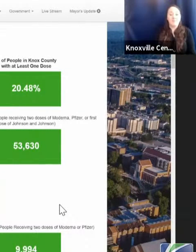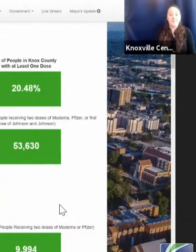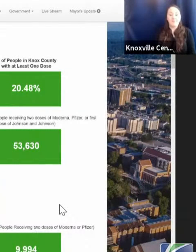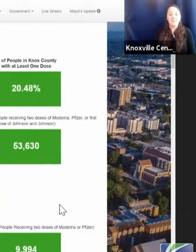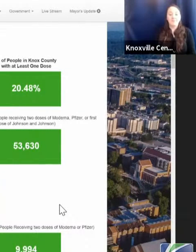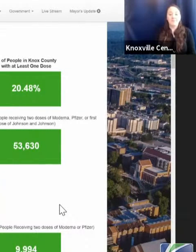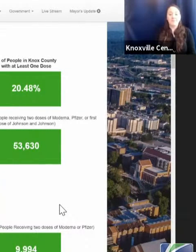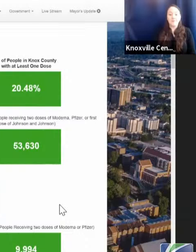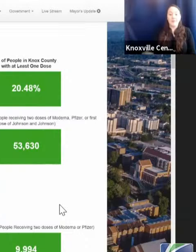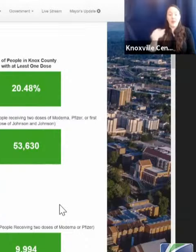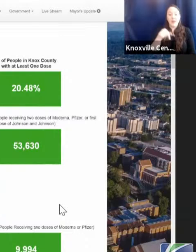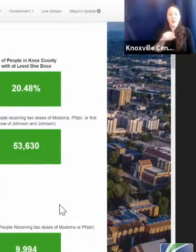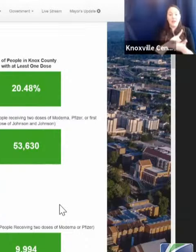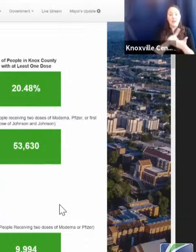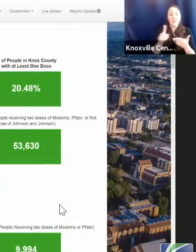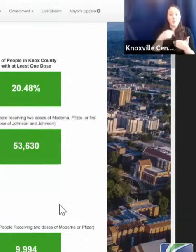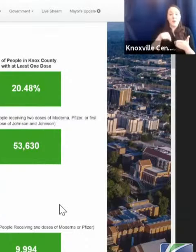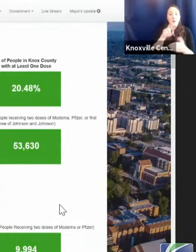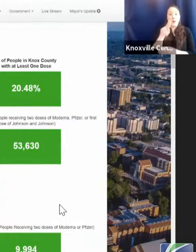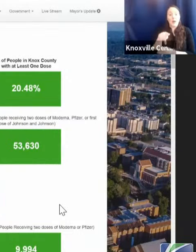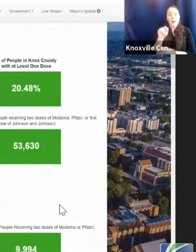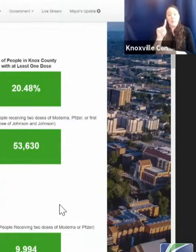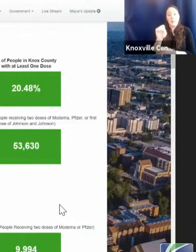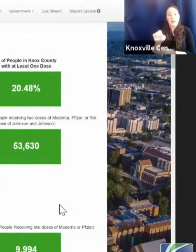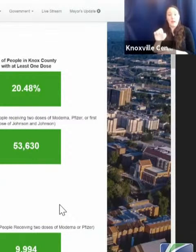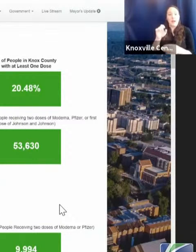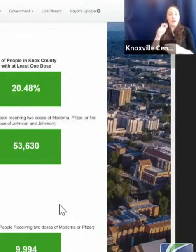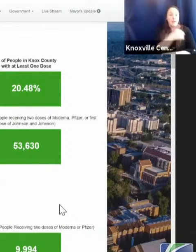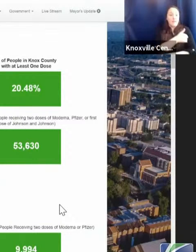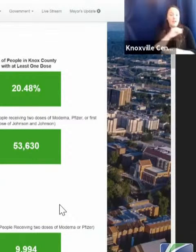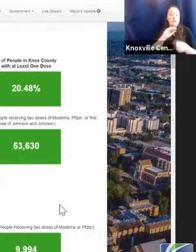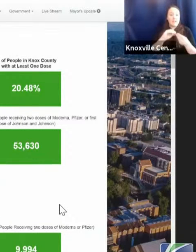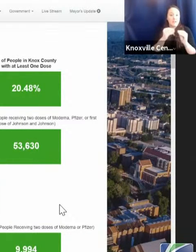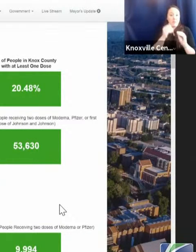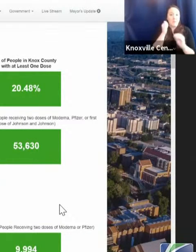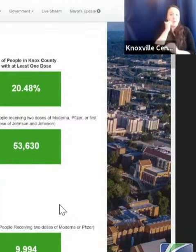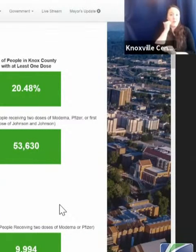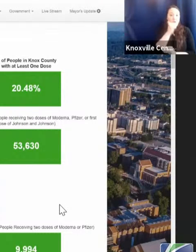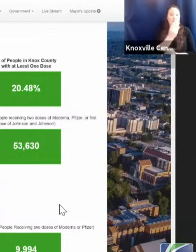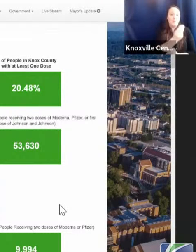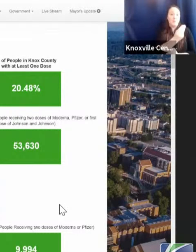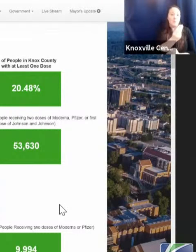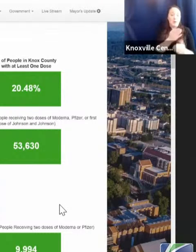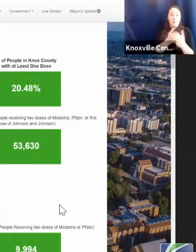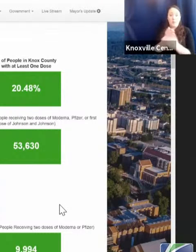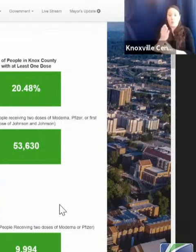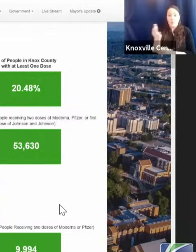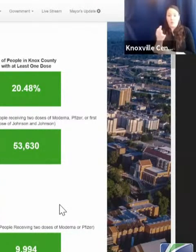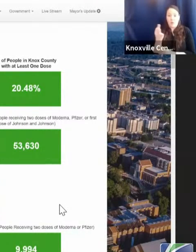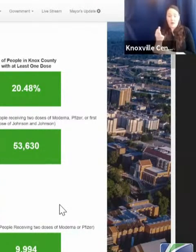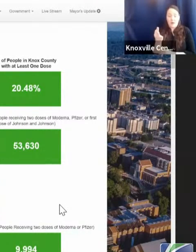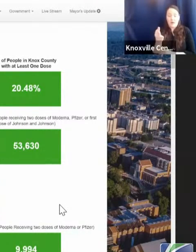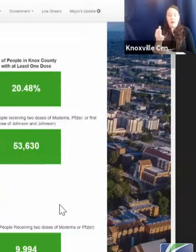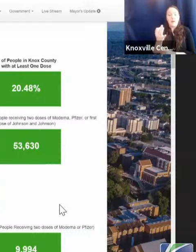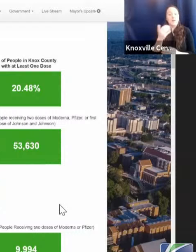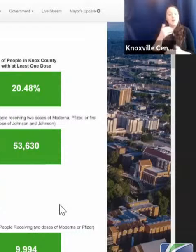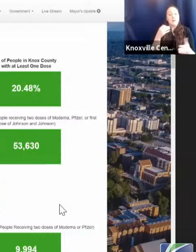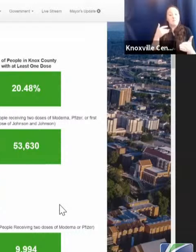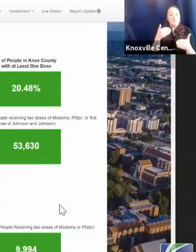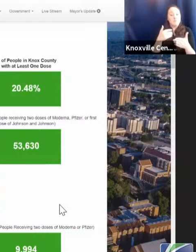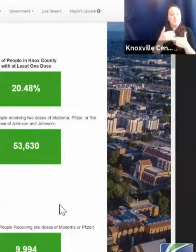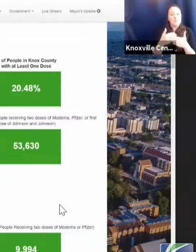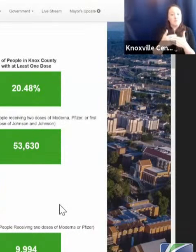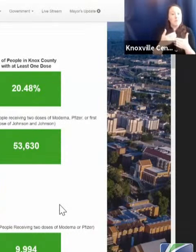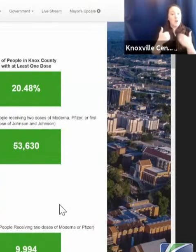this week, we are updating those vaccination numbers on our website daily, Monday through Friday. We're getting to the place where the supply of vaccines